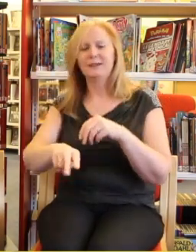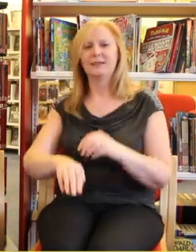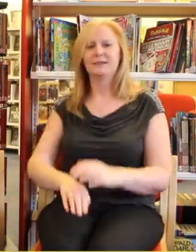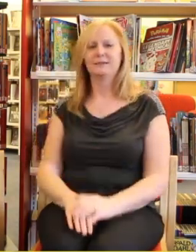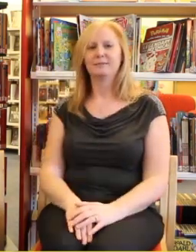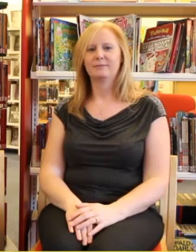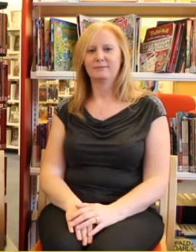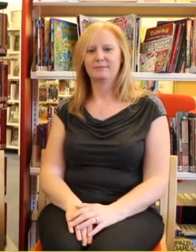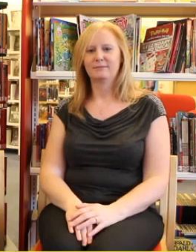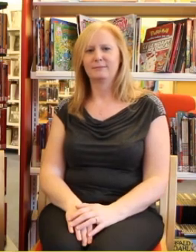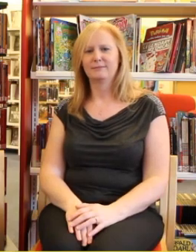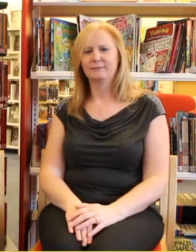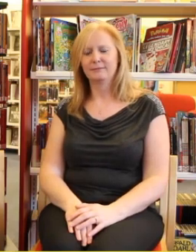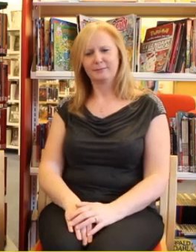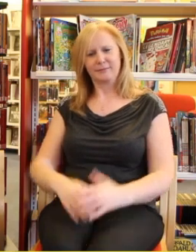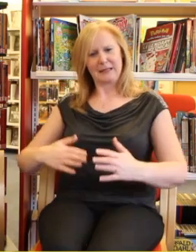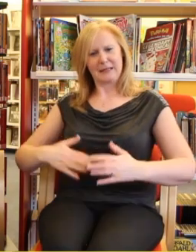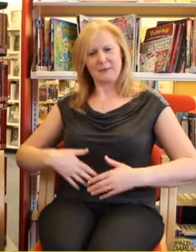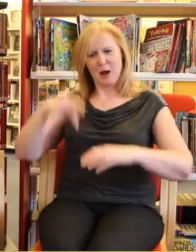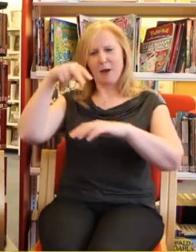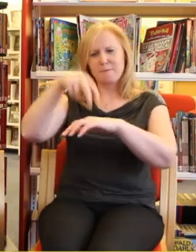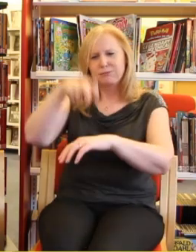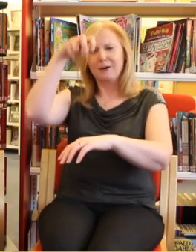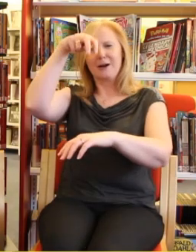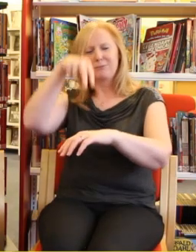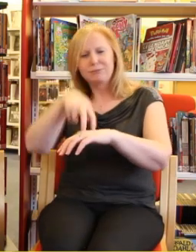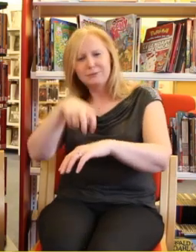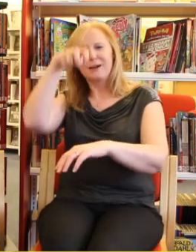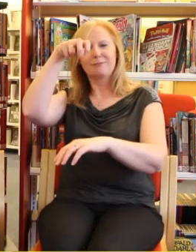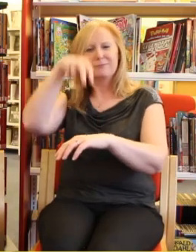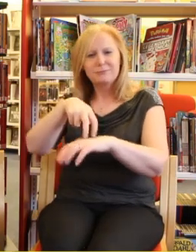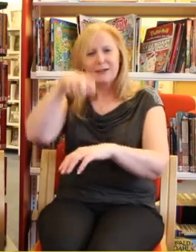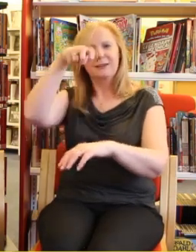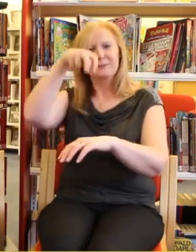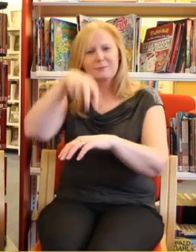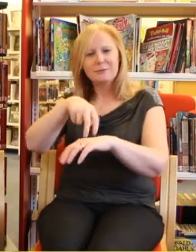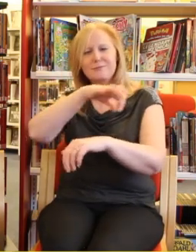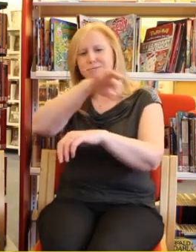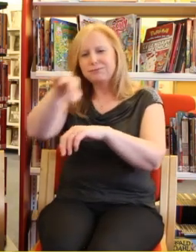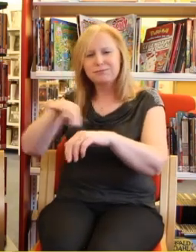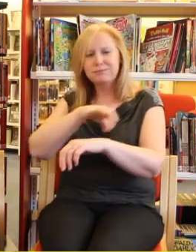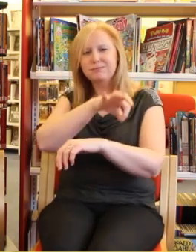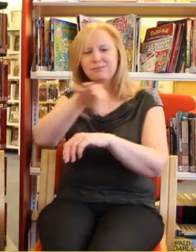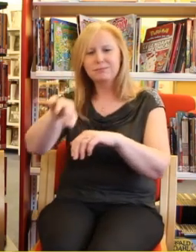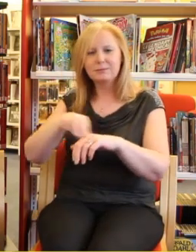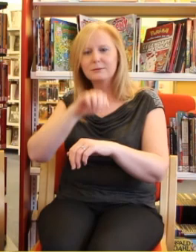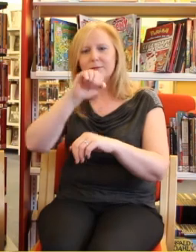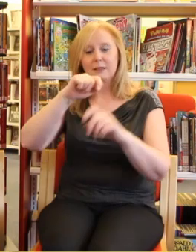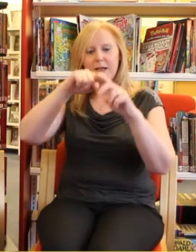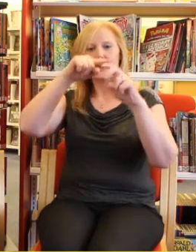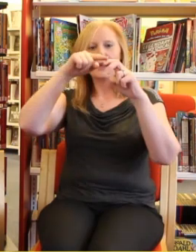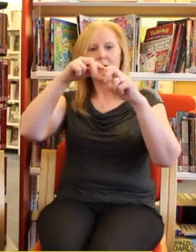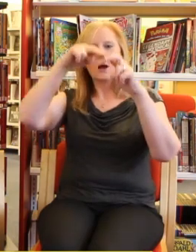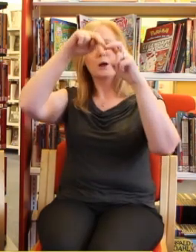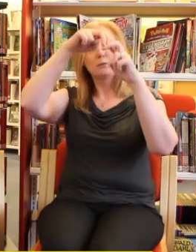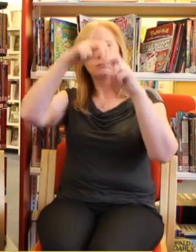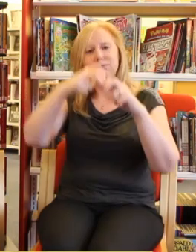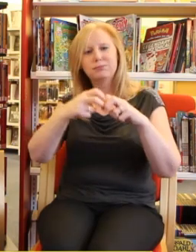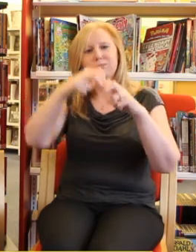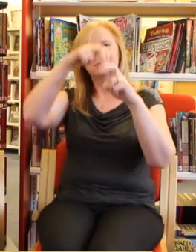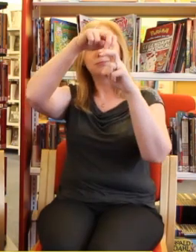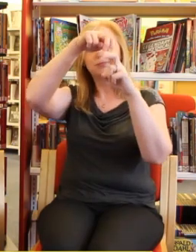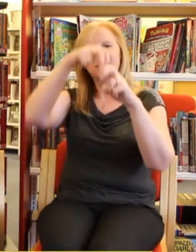On his trampoline tummy bouncing hours without end, while his fingers make seesaws whenever